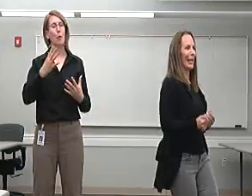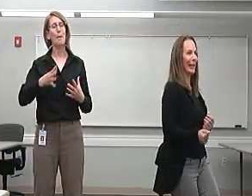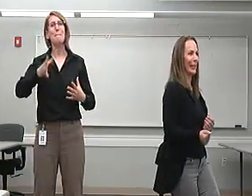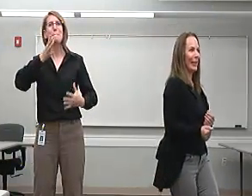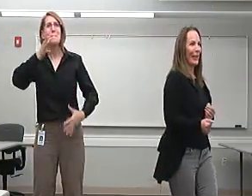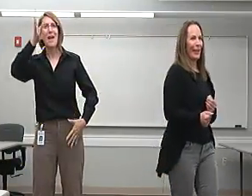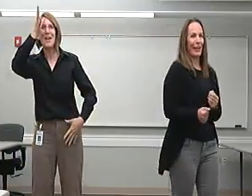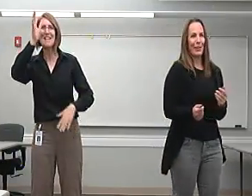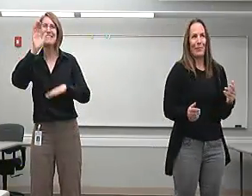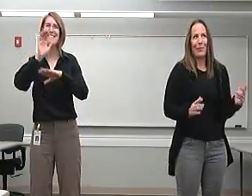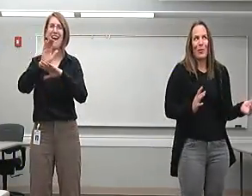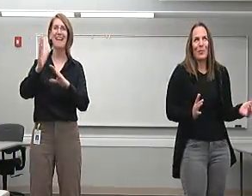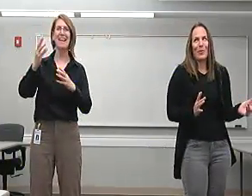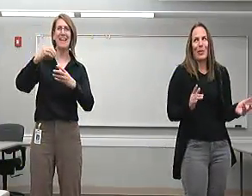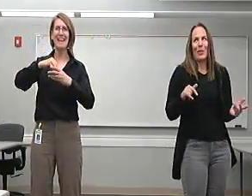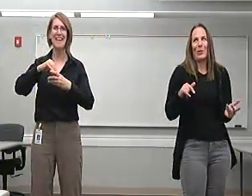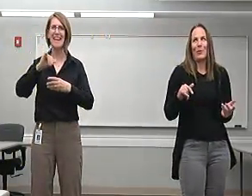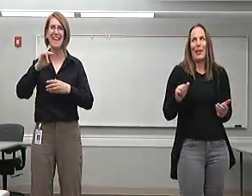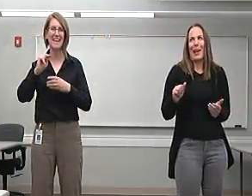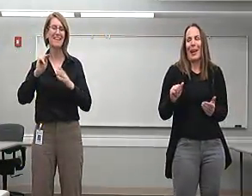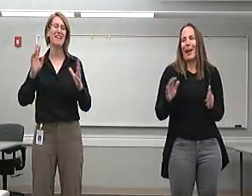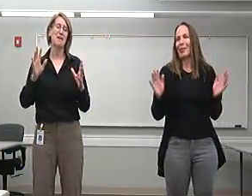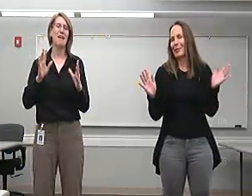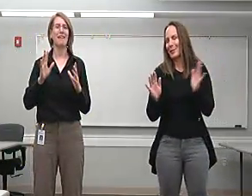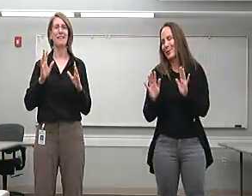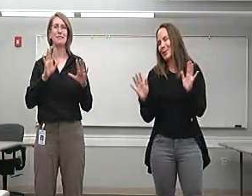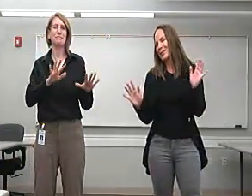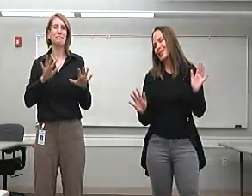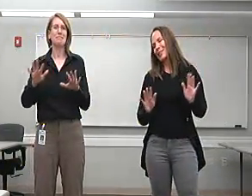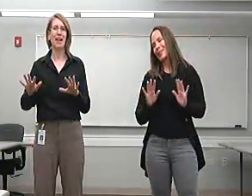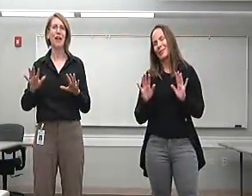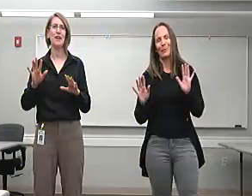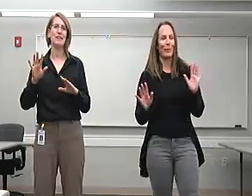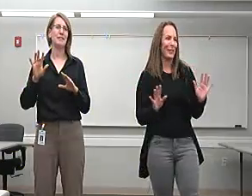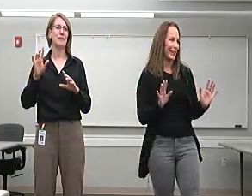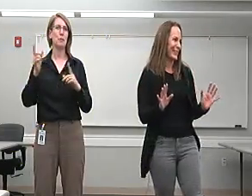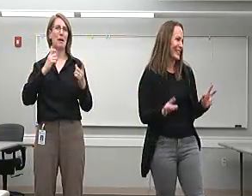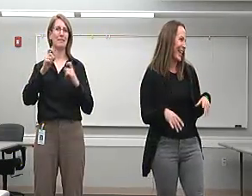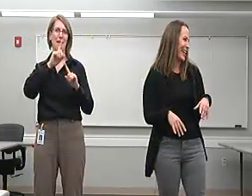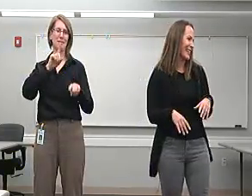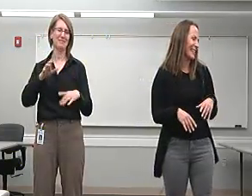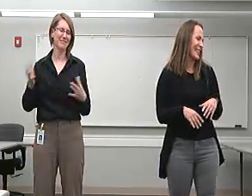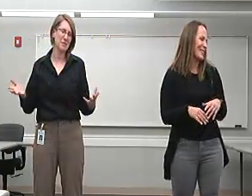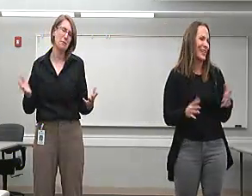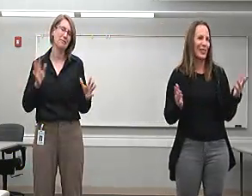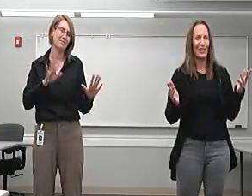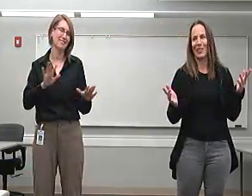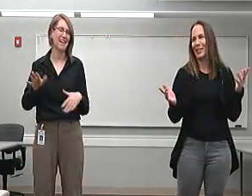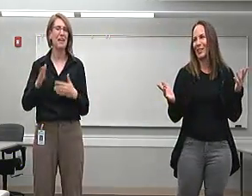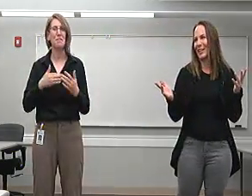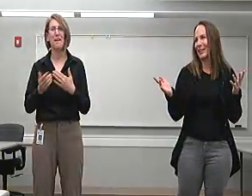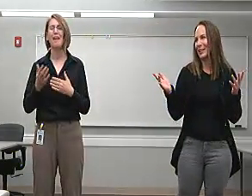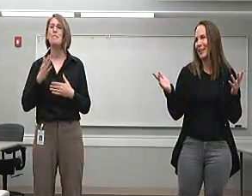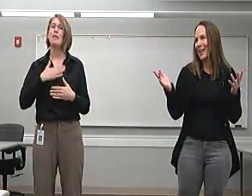an informal Q&A. I don't know. So it's what it is, and I'm glad you guys are here. And